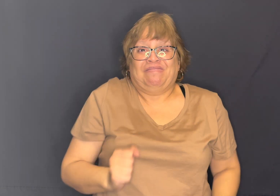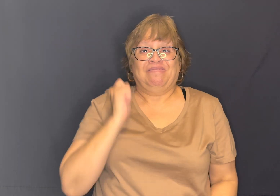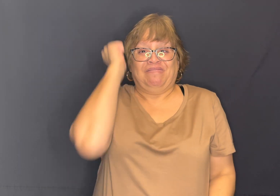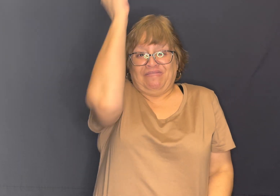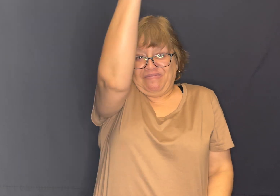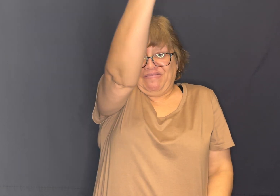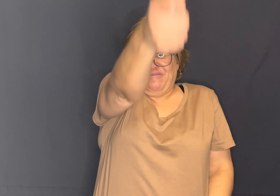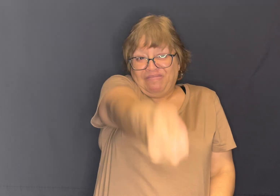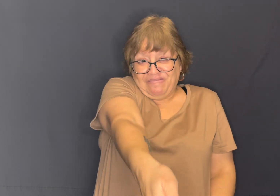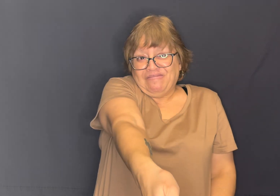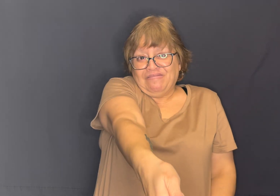the baton,